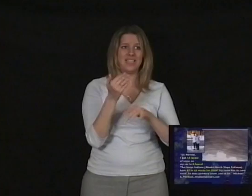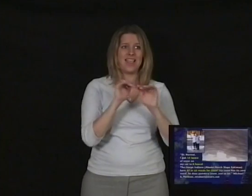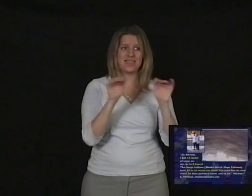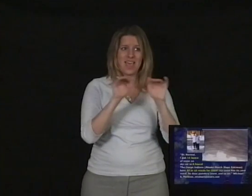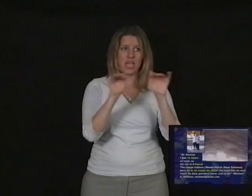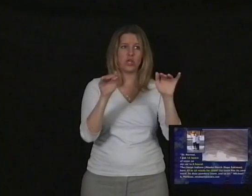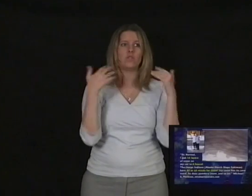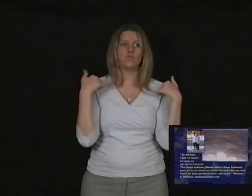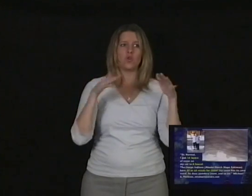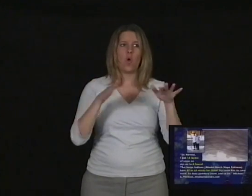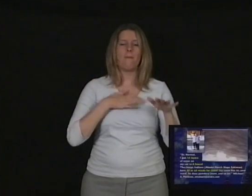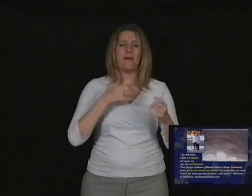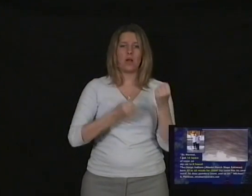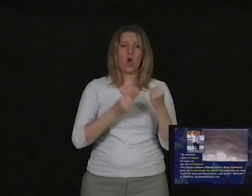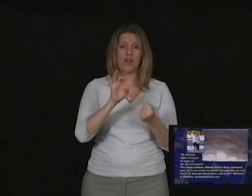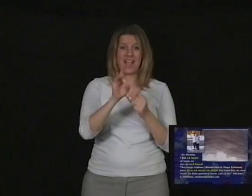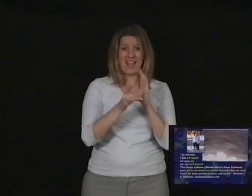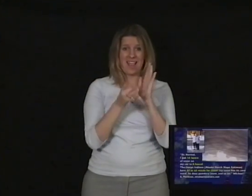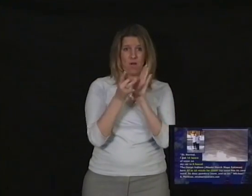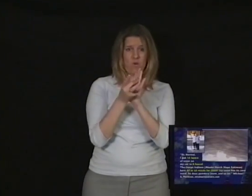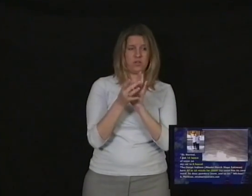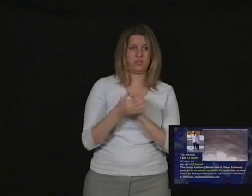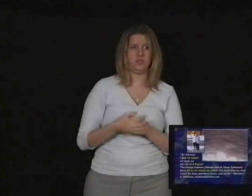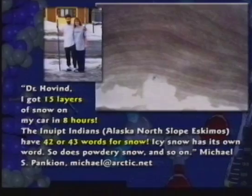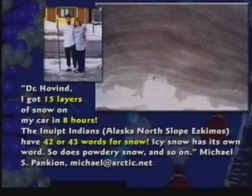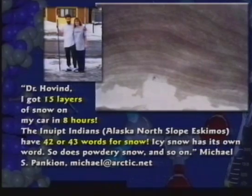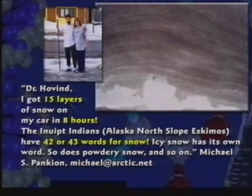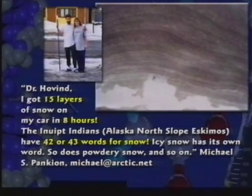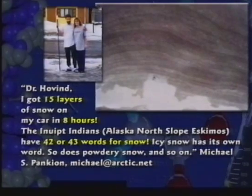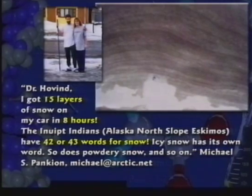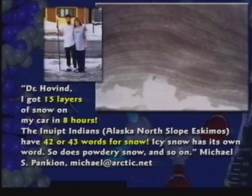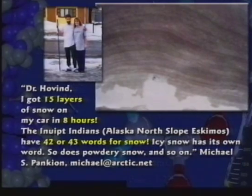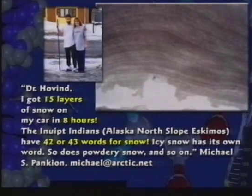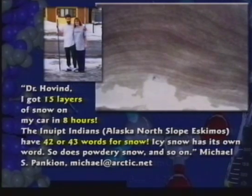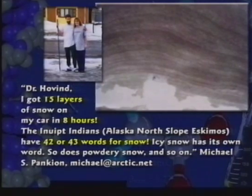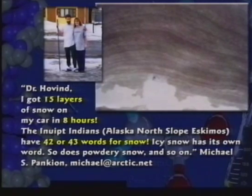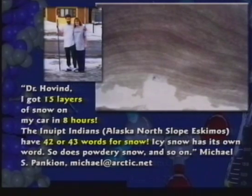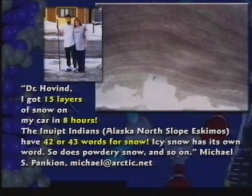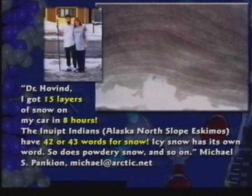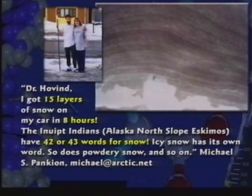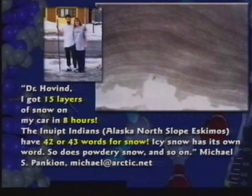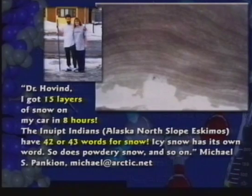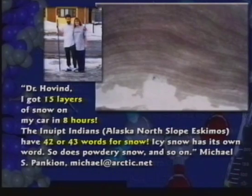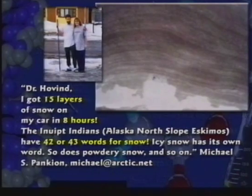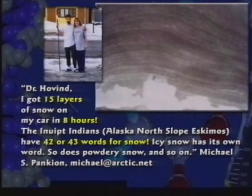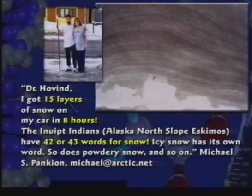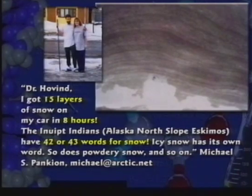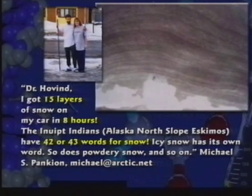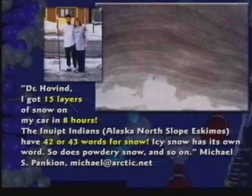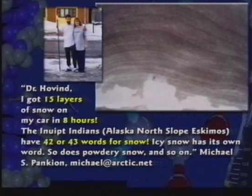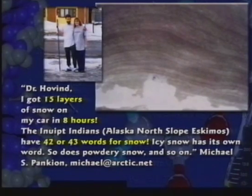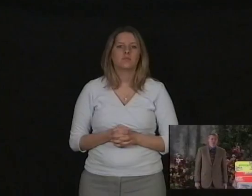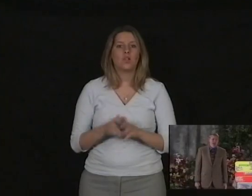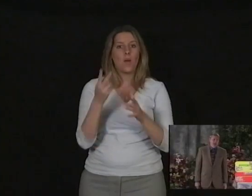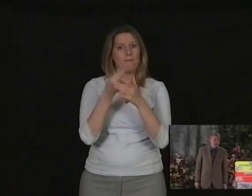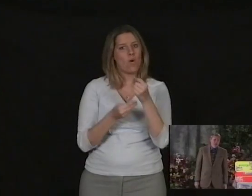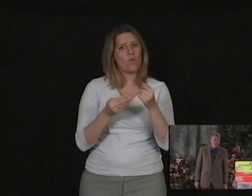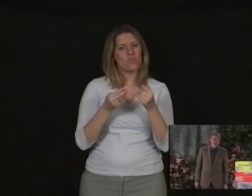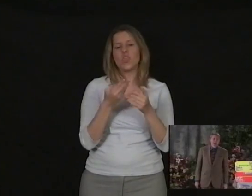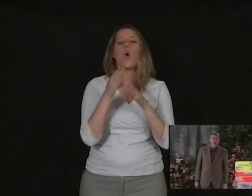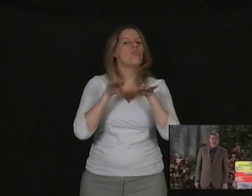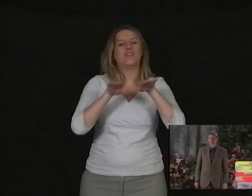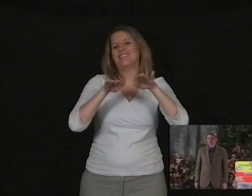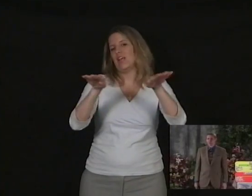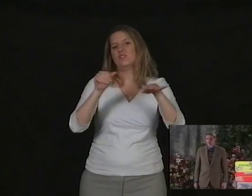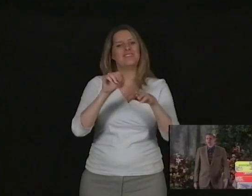layers of snow on my car in 8 hours. Not 15 inches, 15 layers of snow. Those layers are not